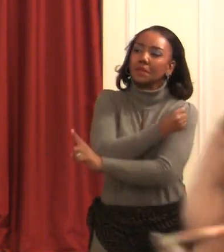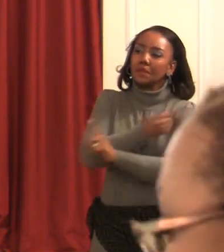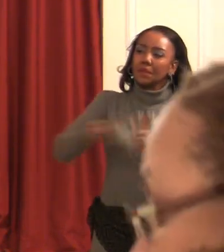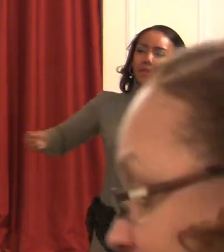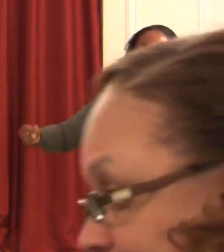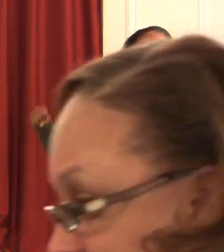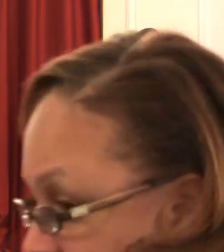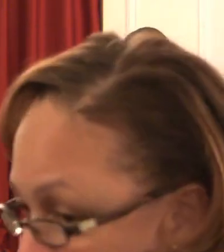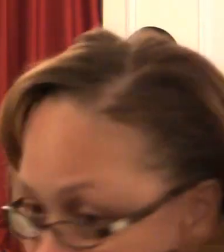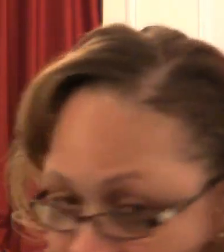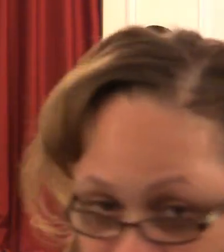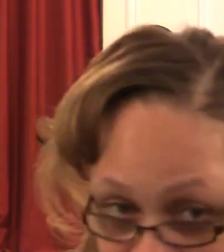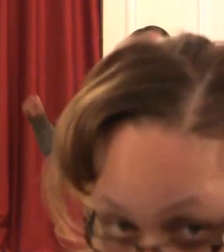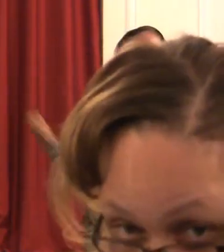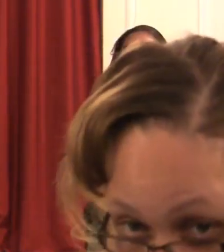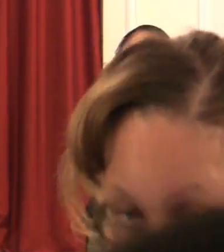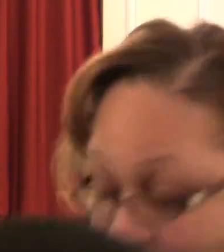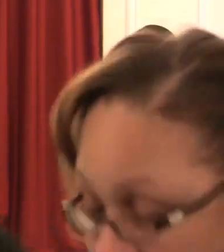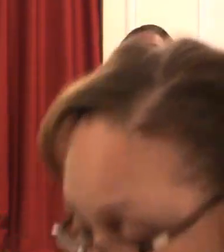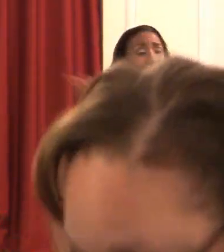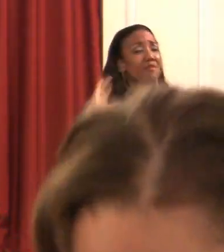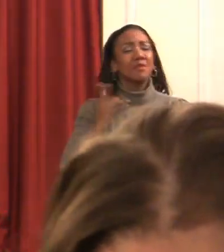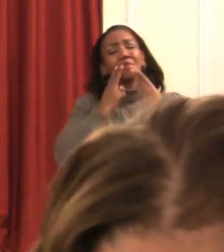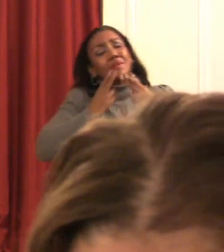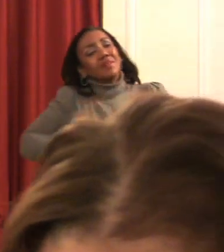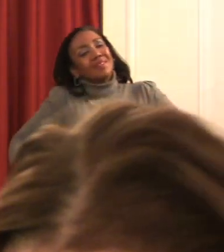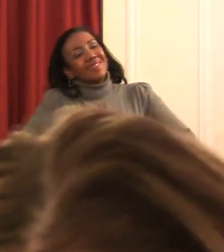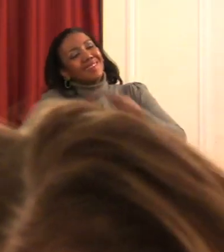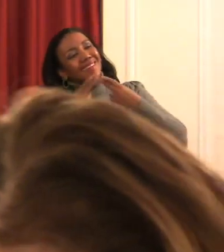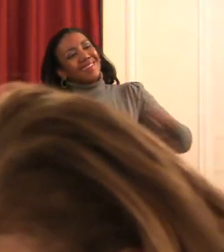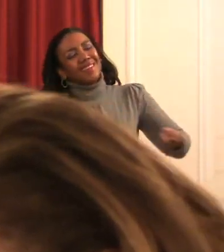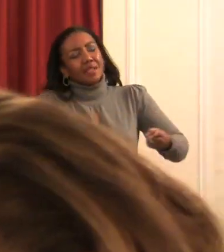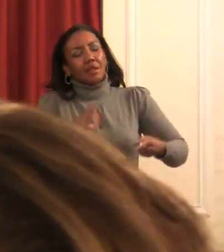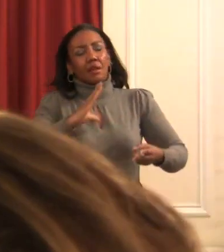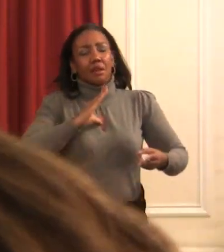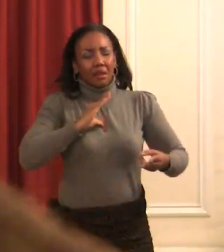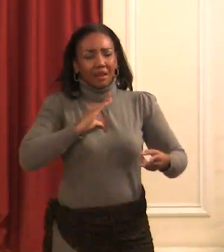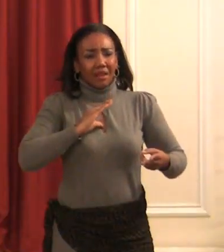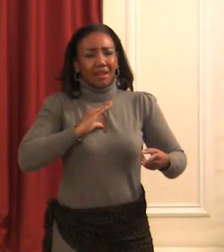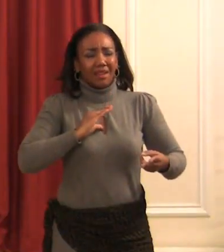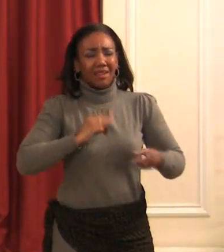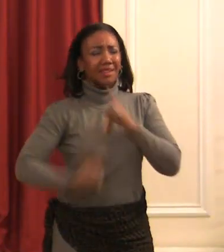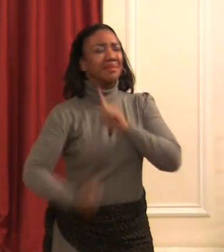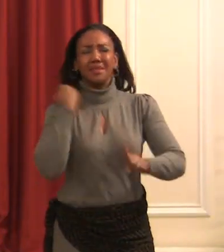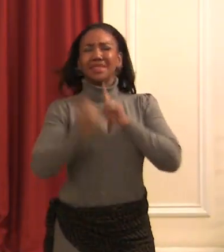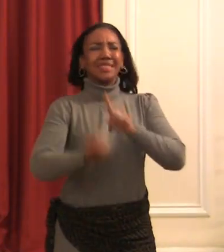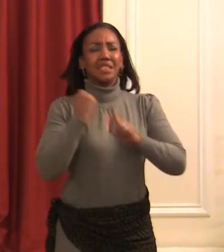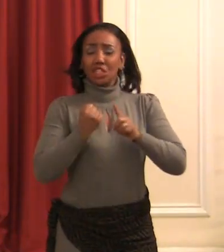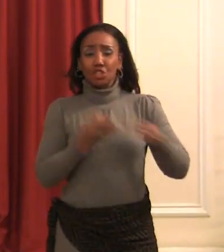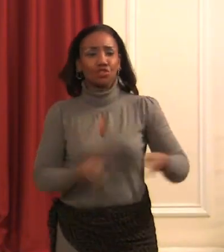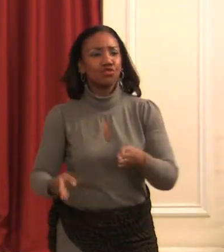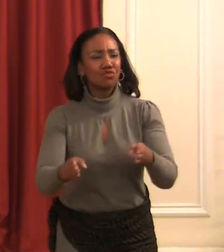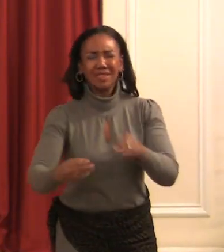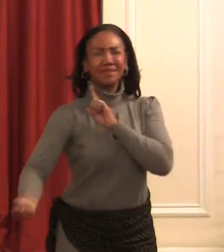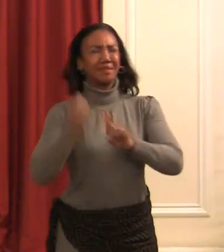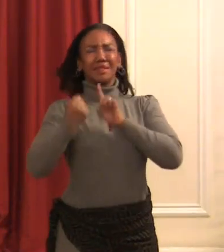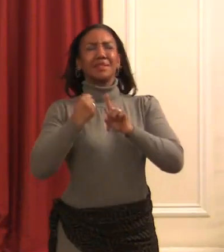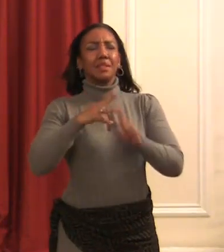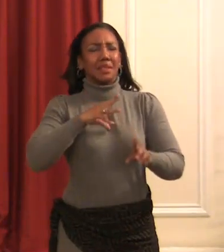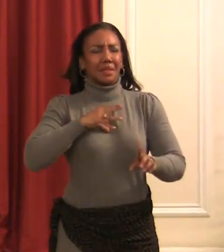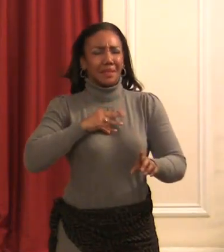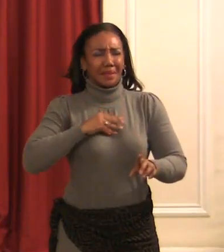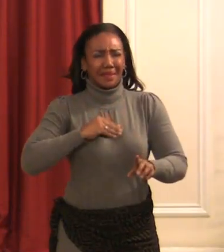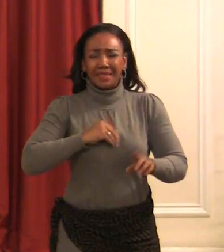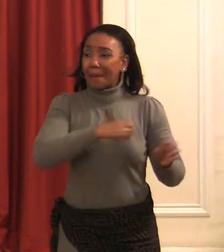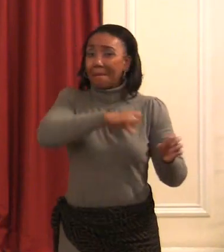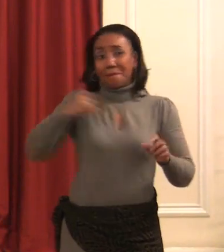loving them. They beat the goodness and the sweetness out of her. They beat her into the streets, into back